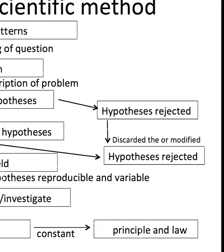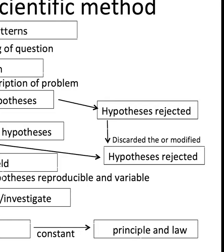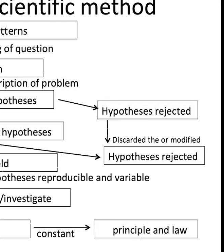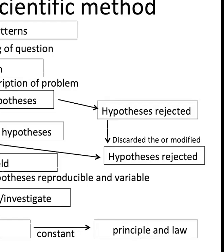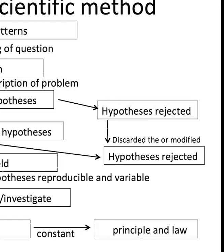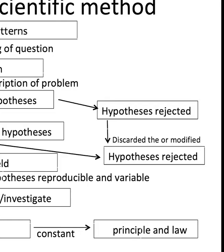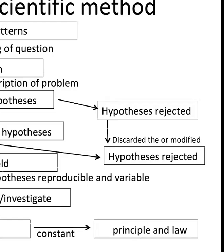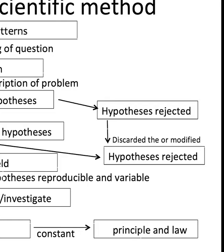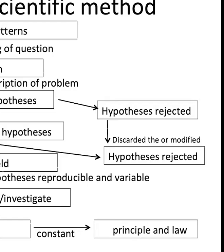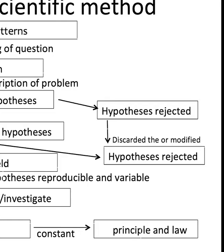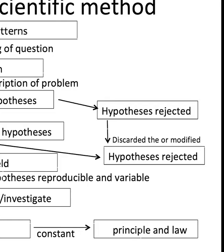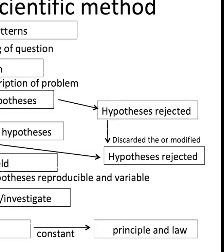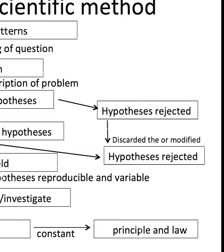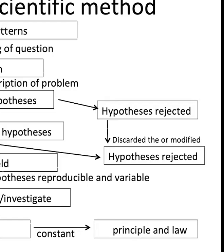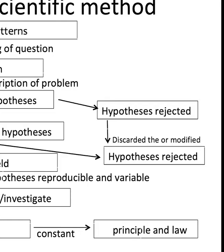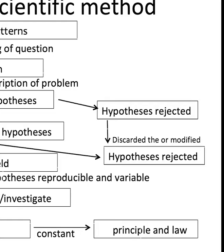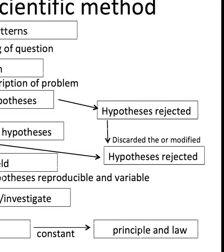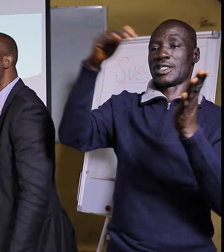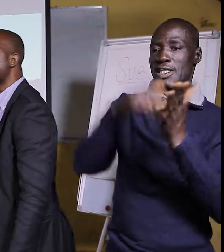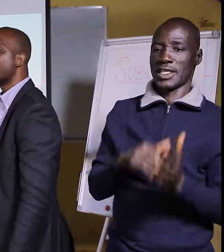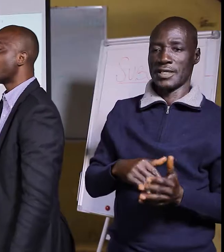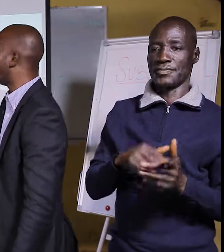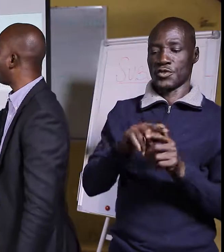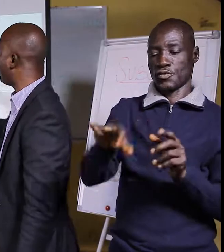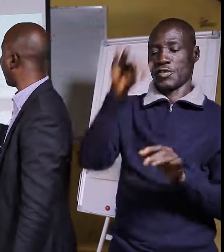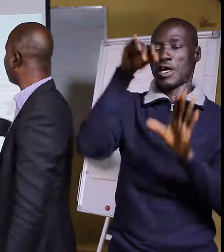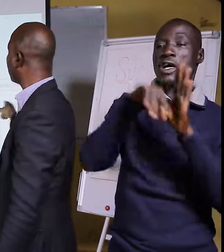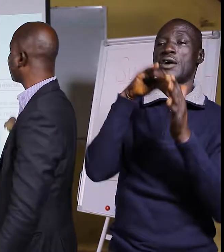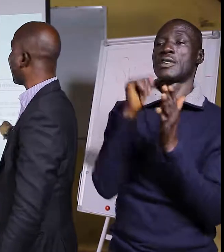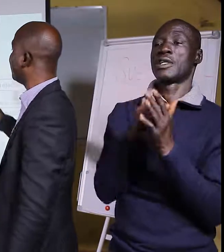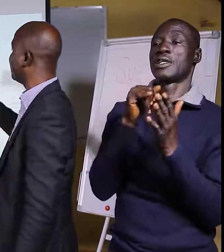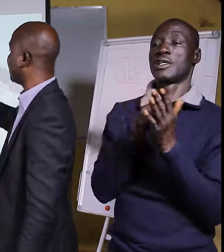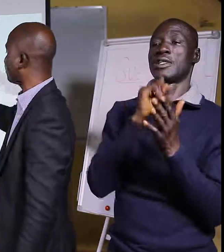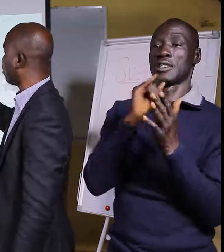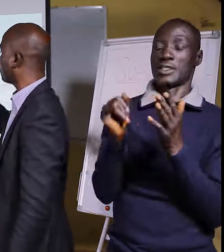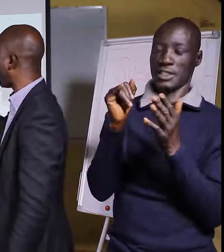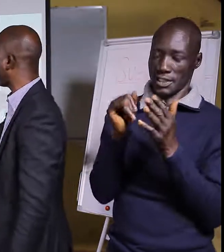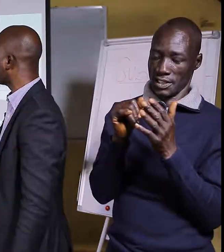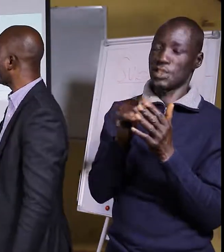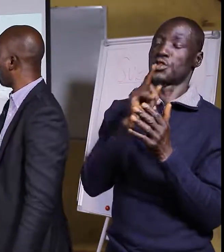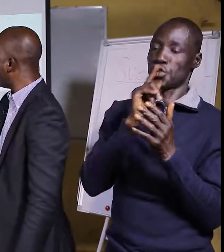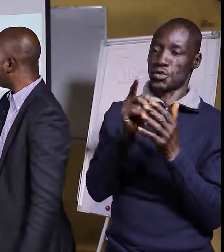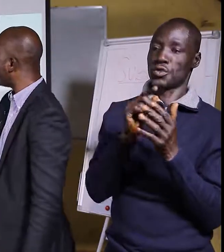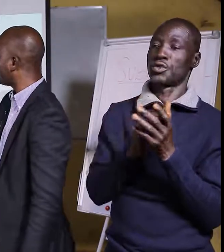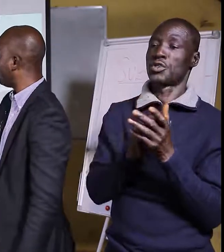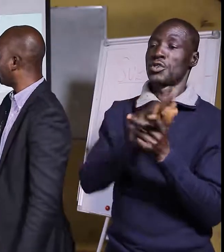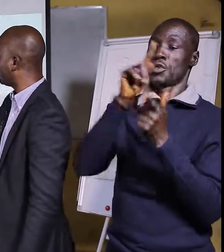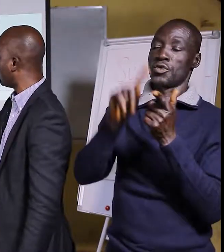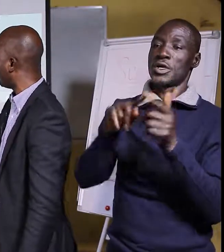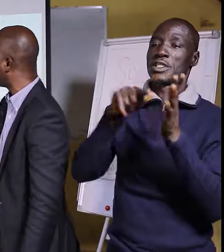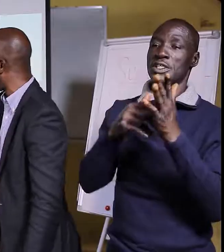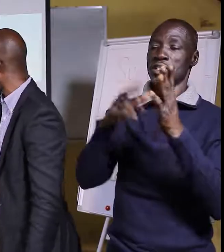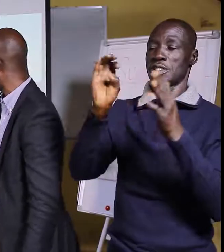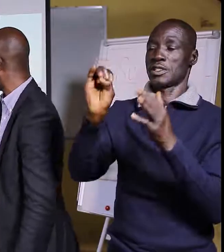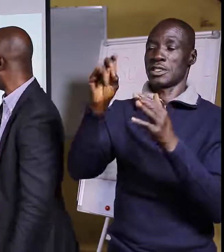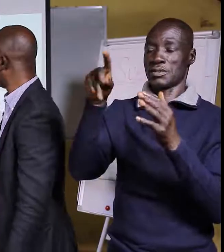modified, it will go back to the test or experimentation again to confirm that it will stand the test of time. Now, when this experimentation